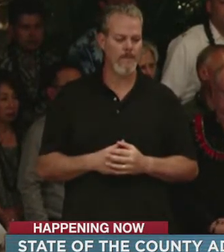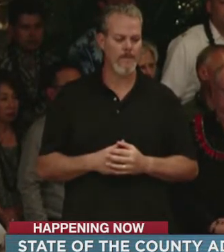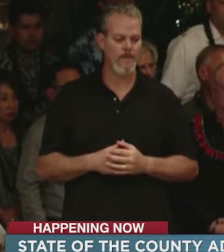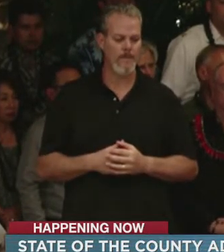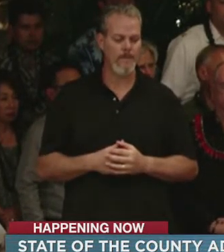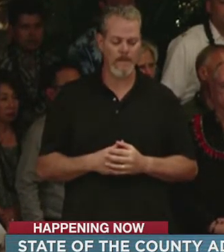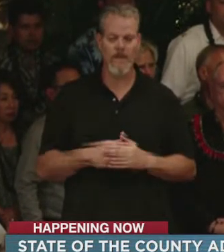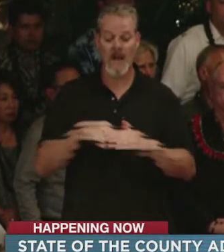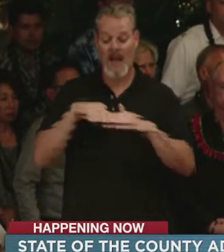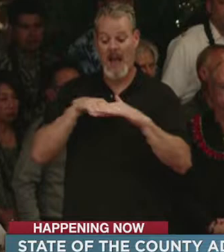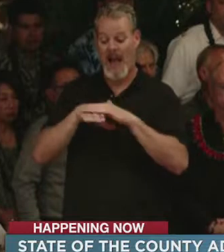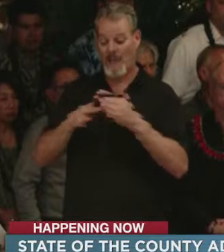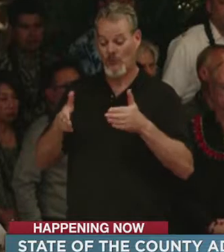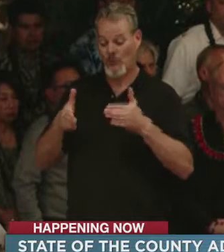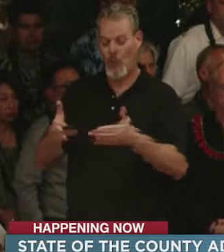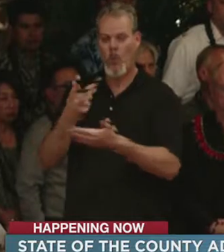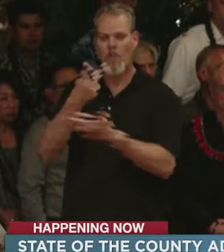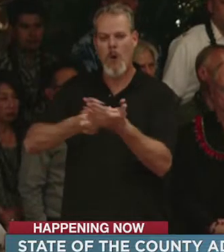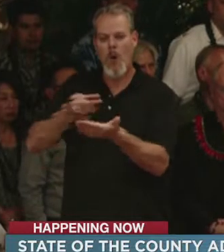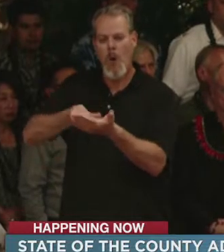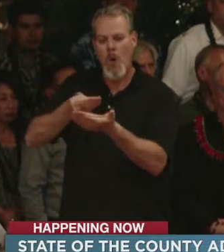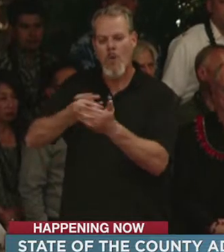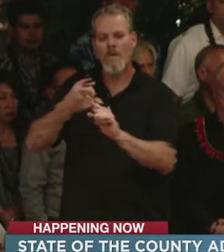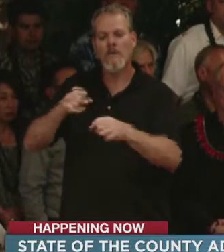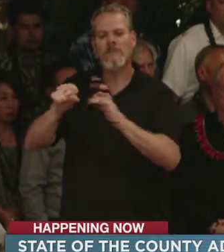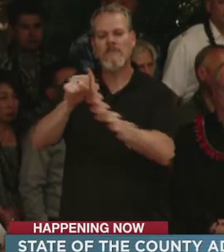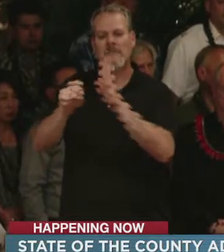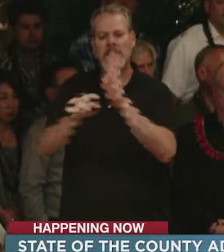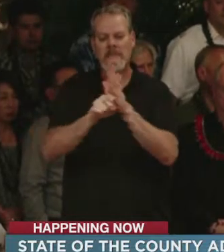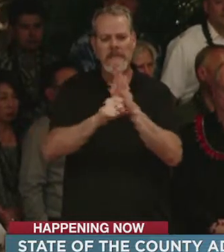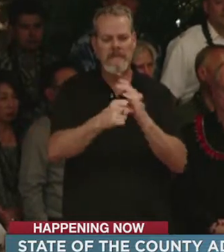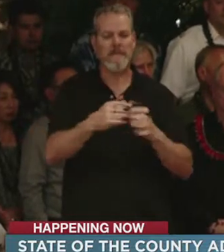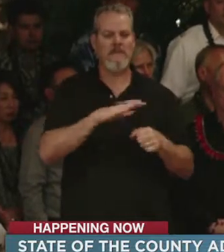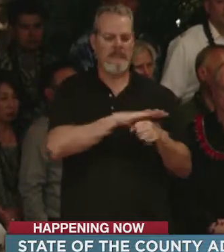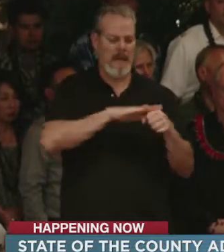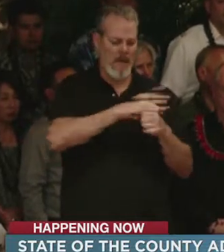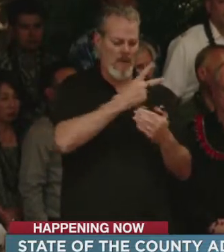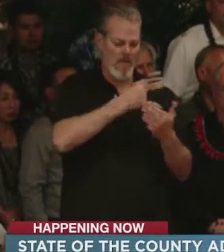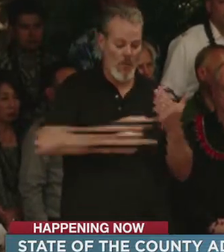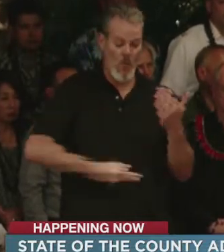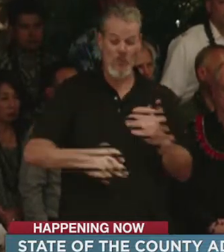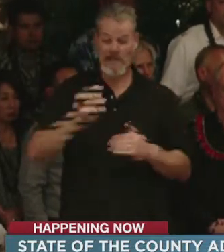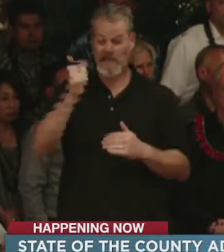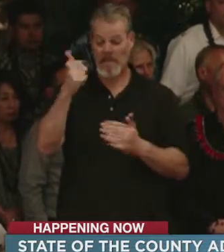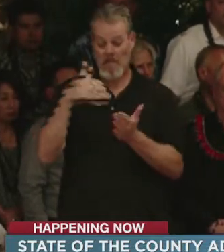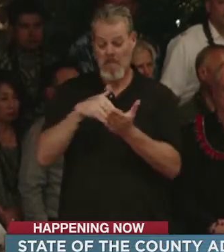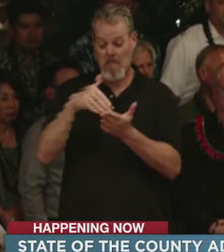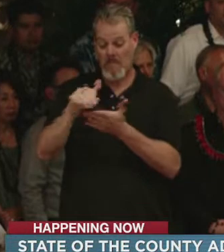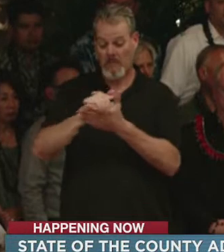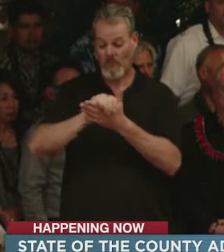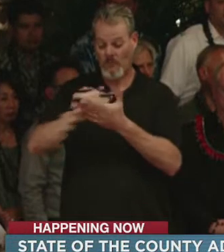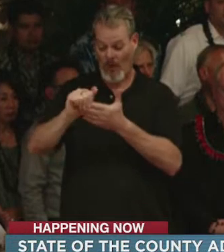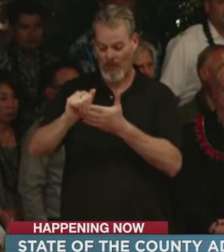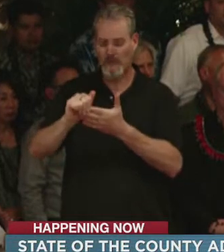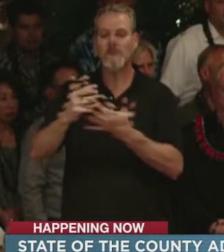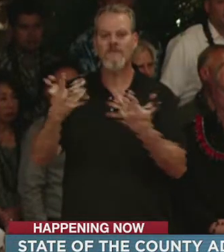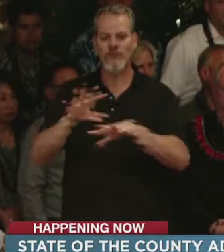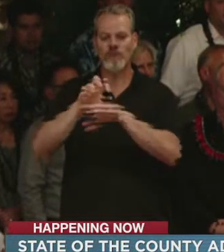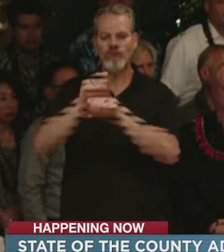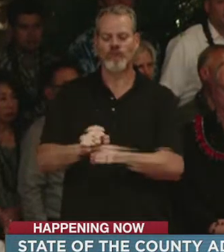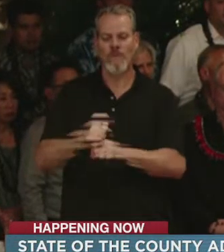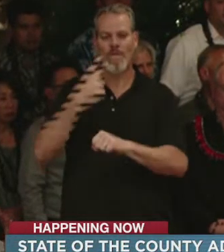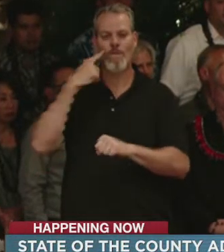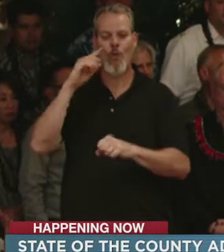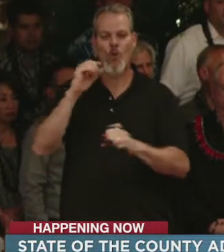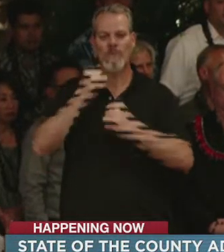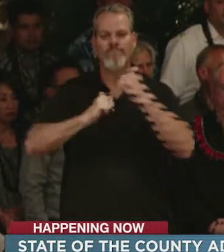is being funded by both state and county funds, and $10 million of federal funding was secured for the construction of the homeless